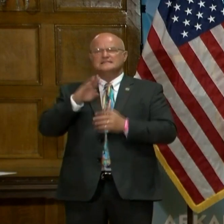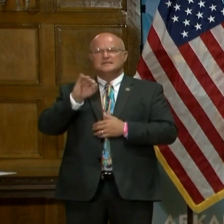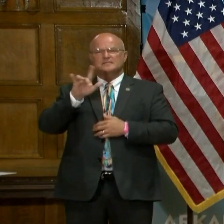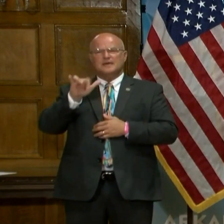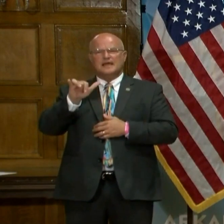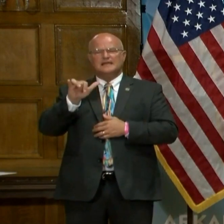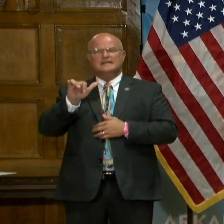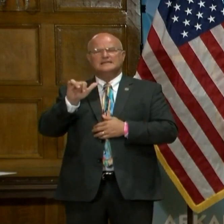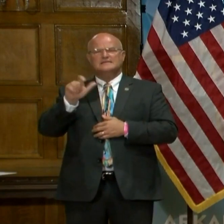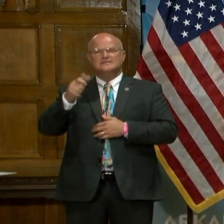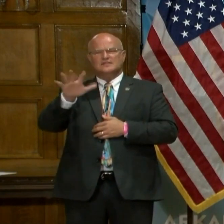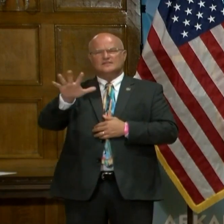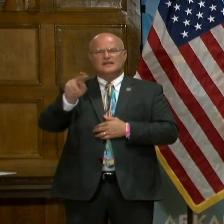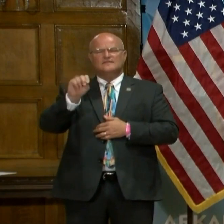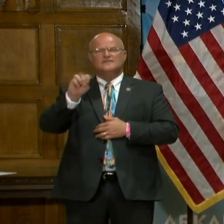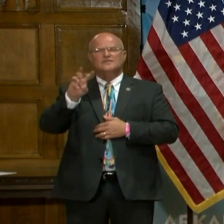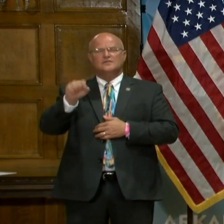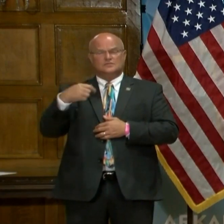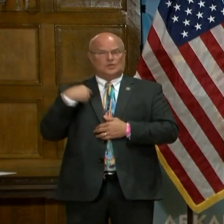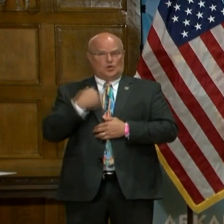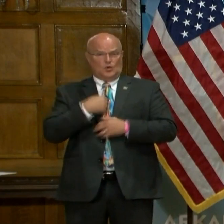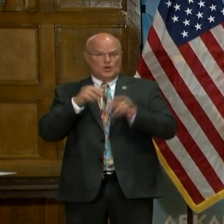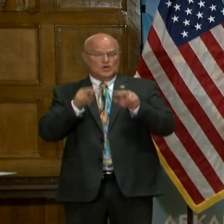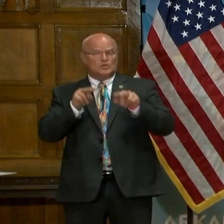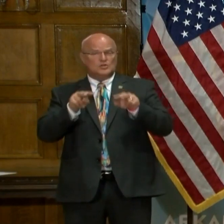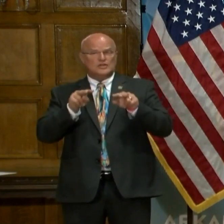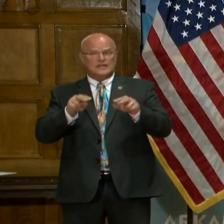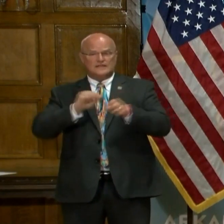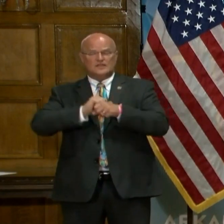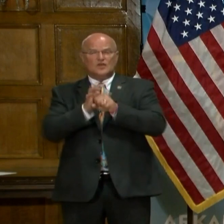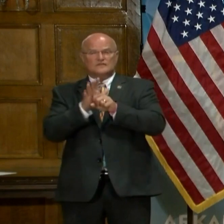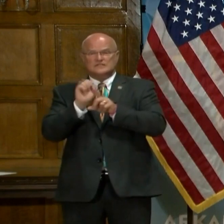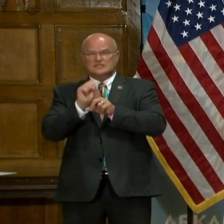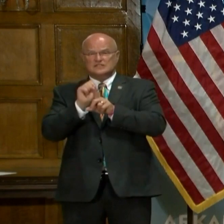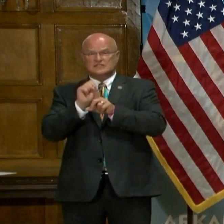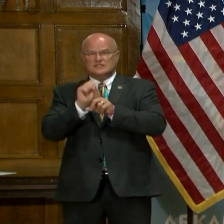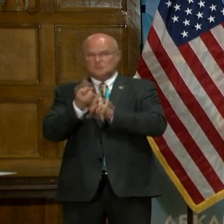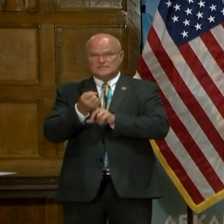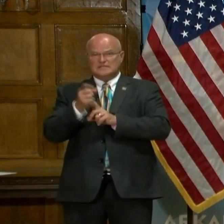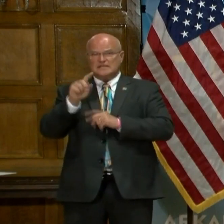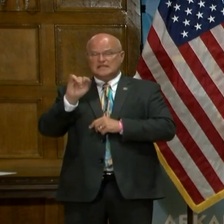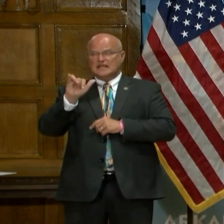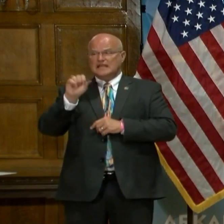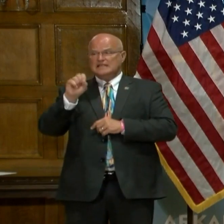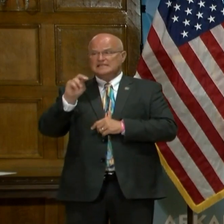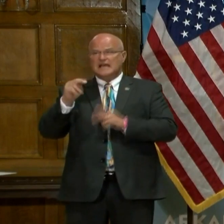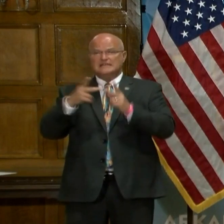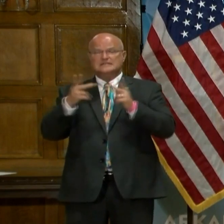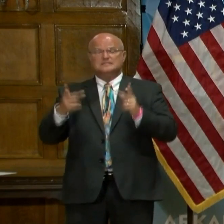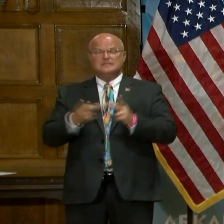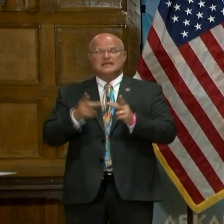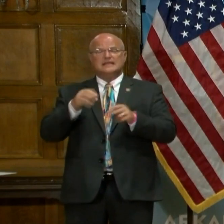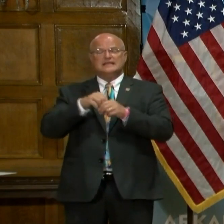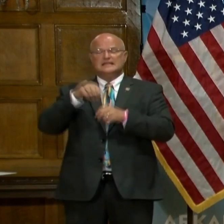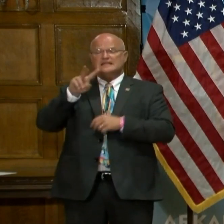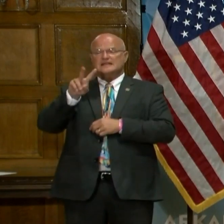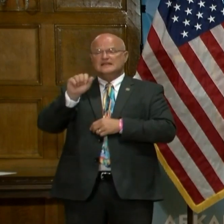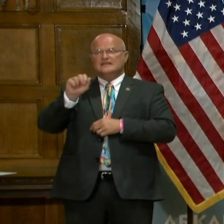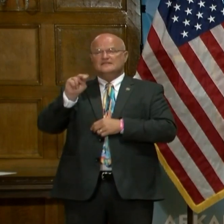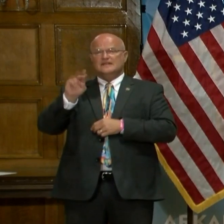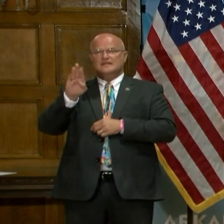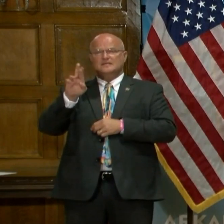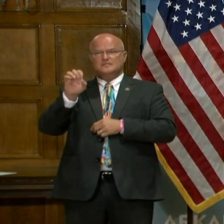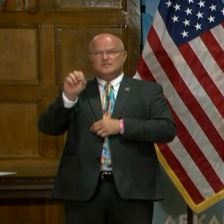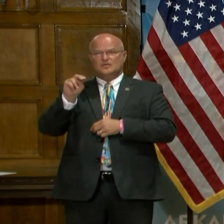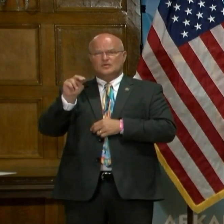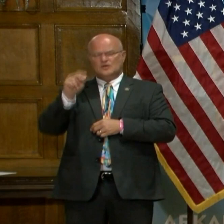Bailey Devane with 5 News. We are looking into the COVID situation at the Tyson plant in Van Buren. A woman who works at the